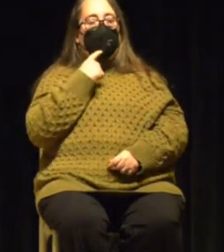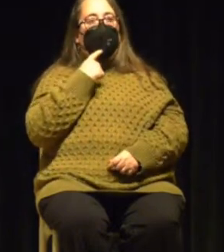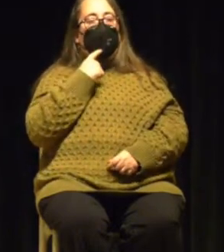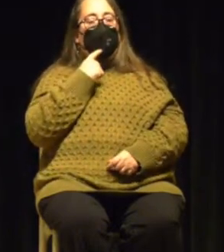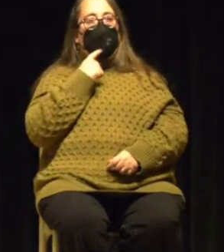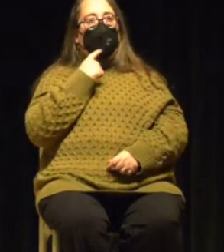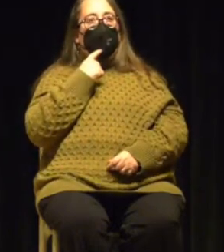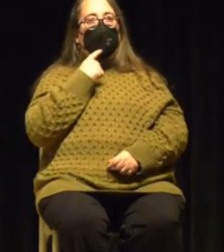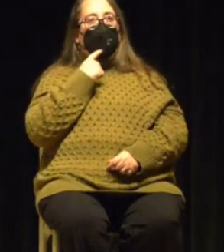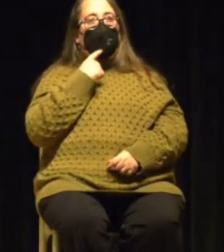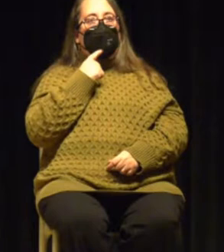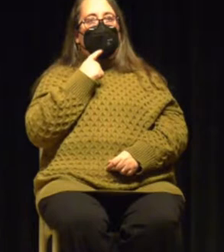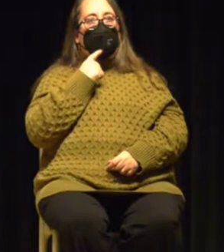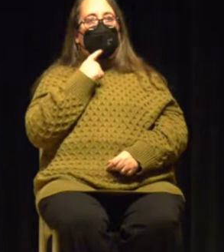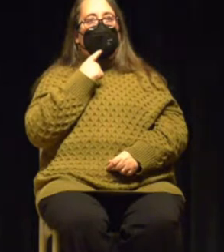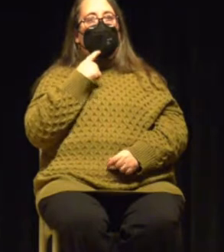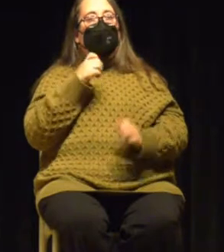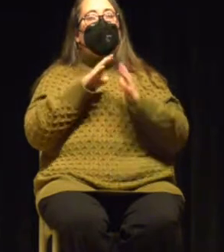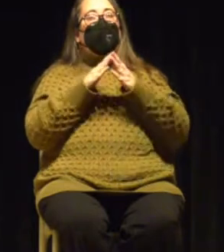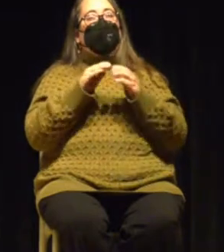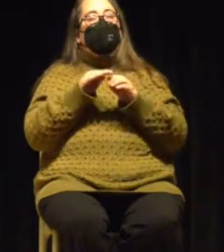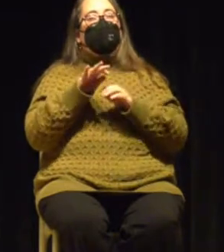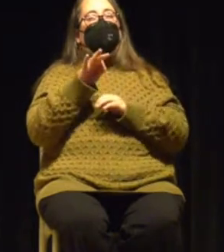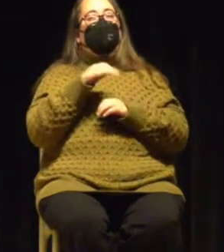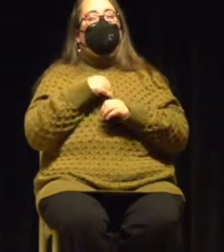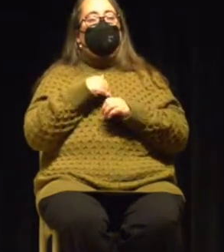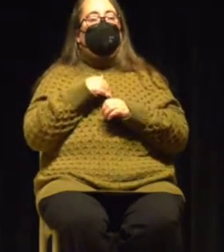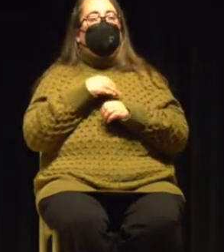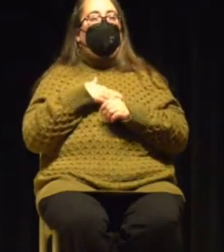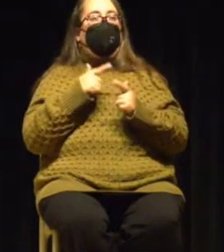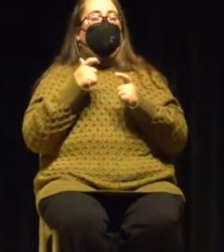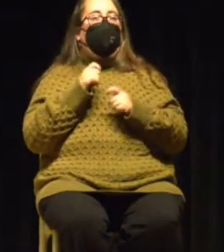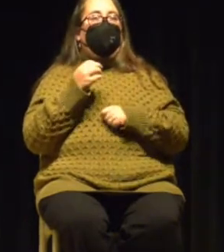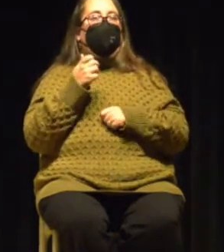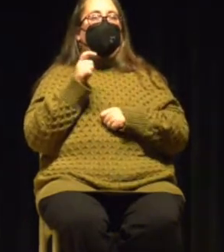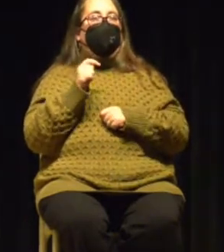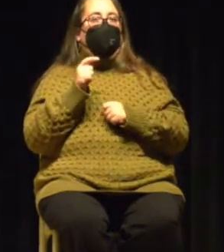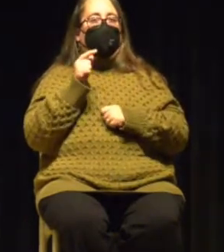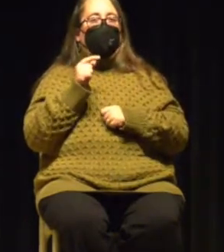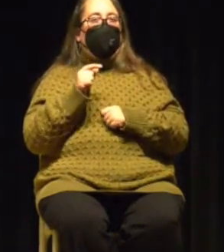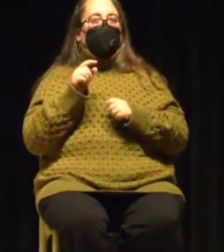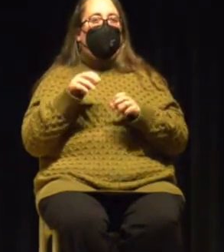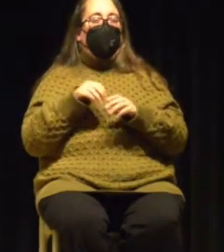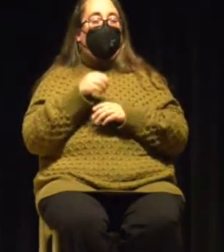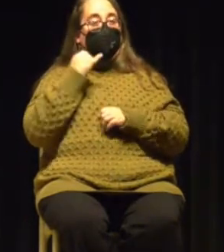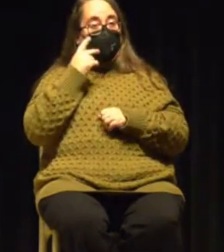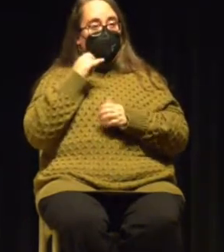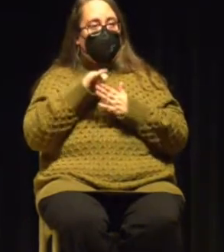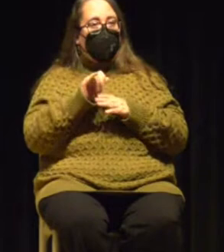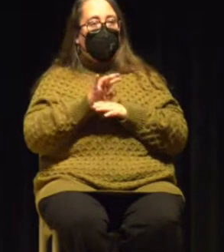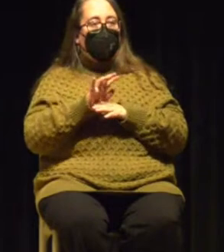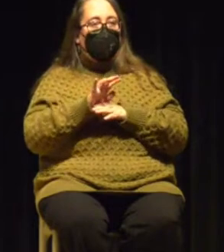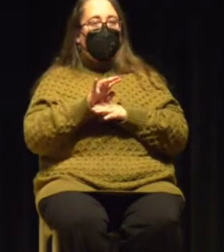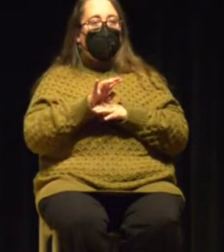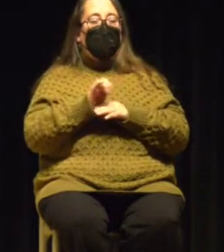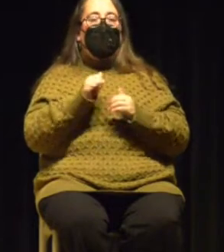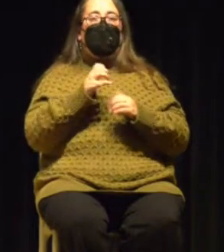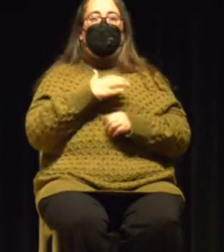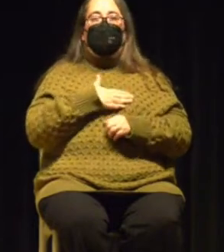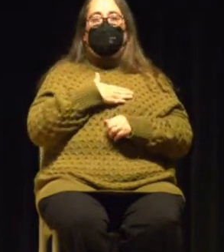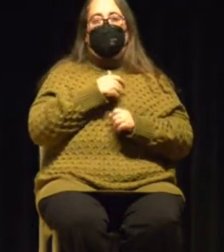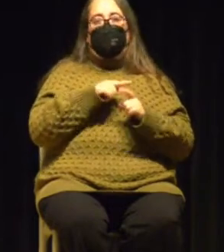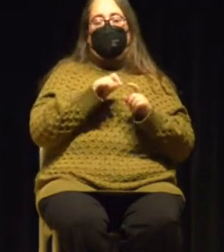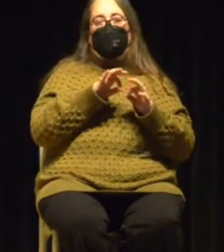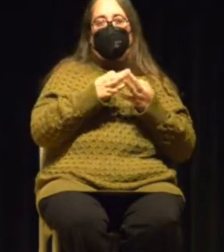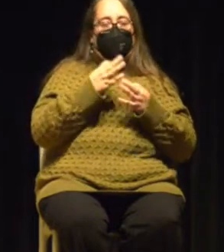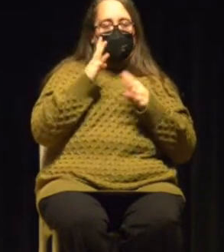that, like, this book is in the spirit of my big fat Greek wedding. And if you guys, you know, have seen that movie, you're like, you get a lot of joy from that family.